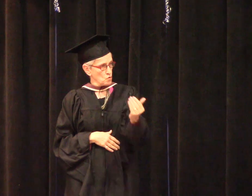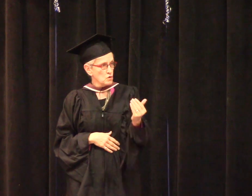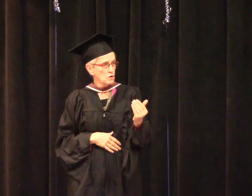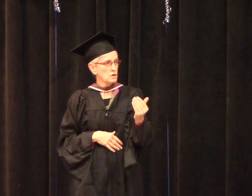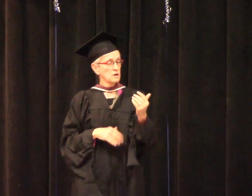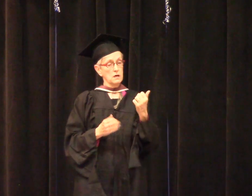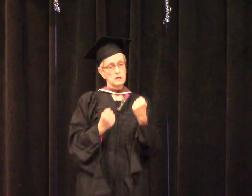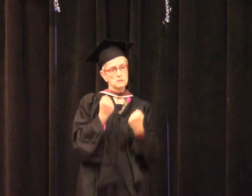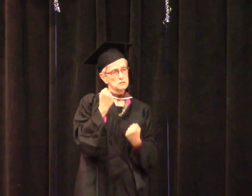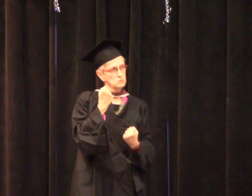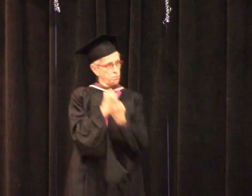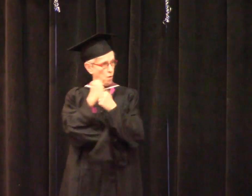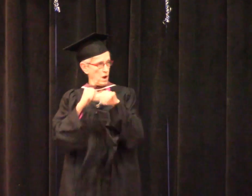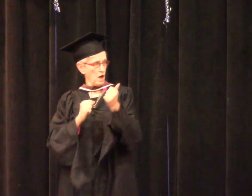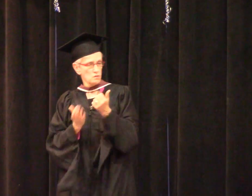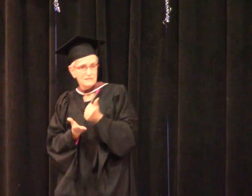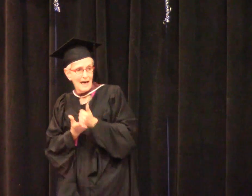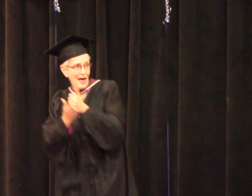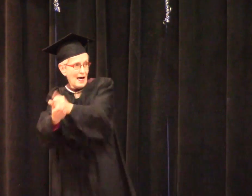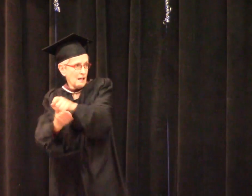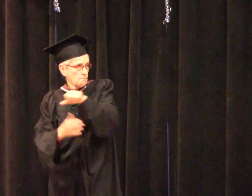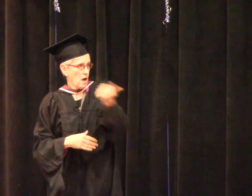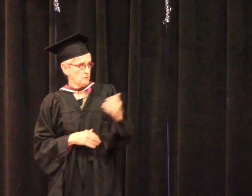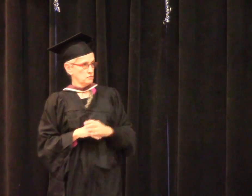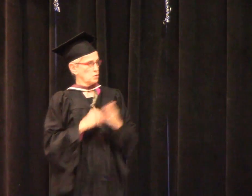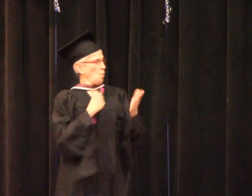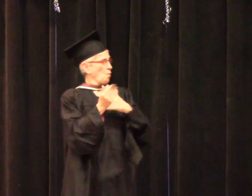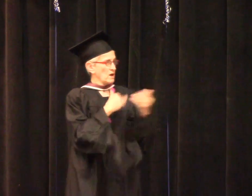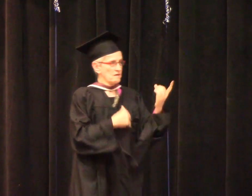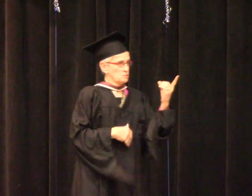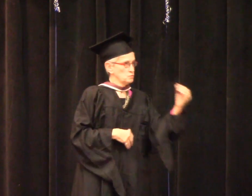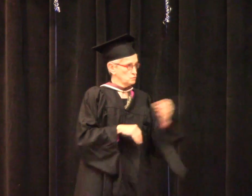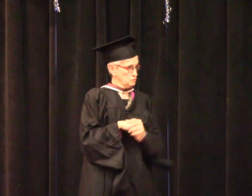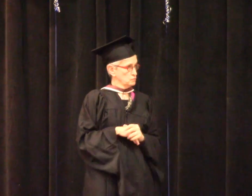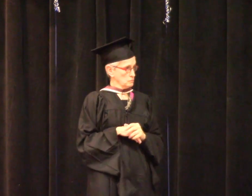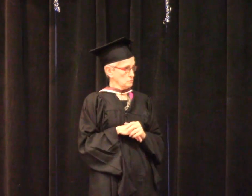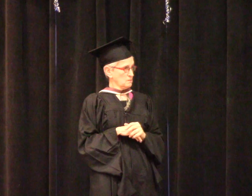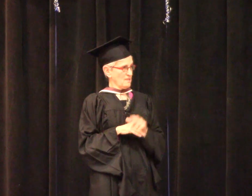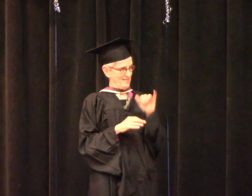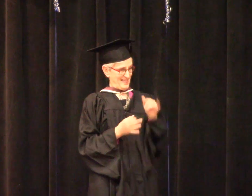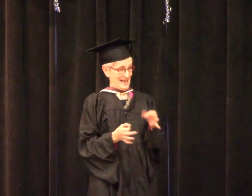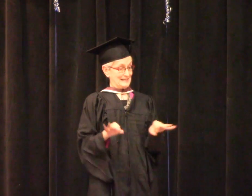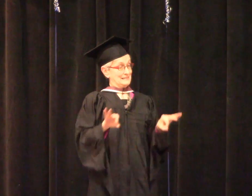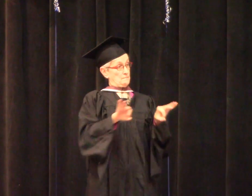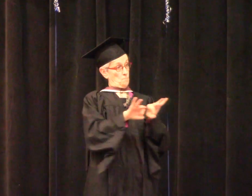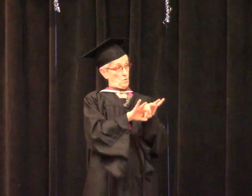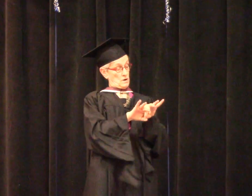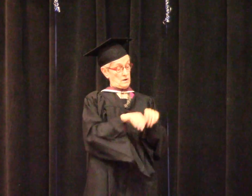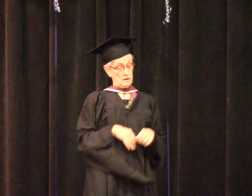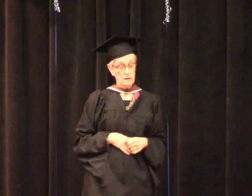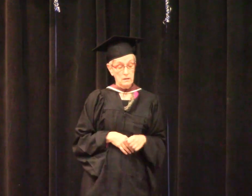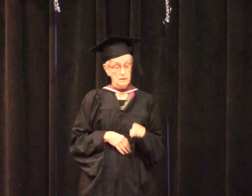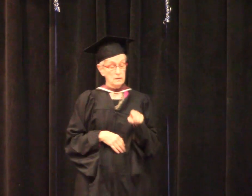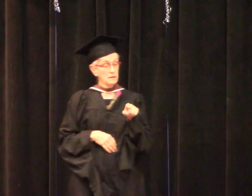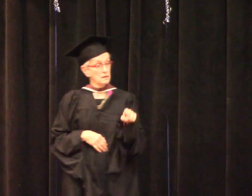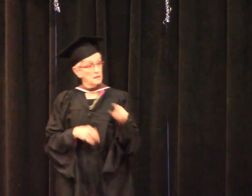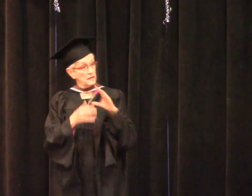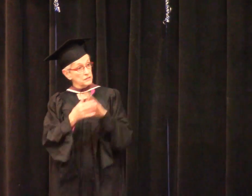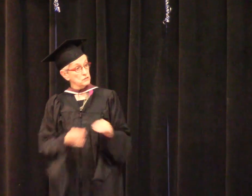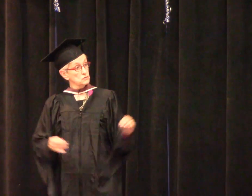your life. Think about how you treat other people in whatever you do. Be